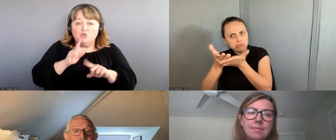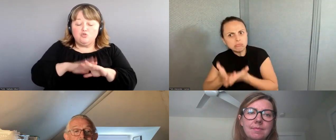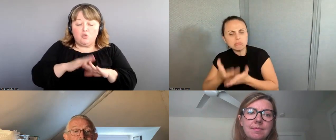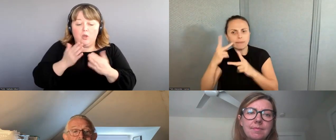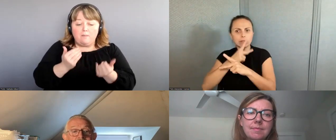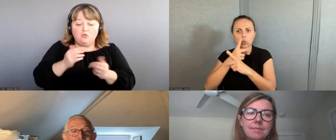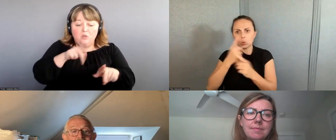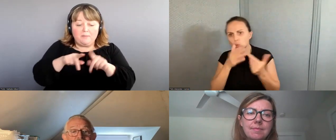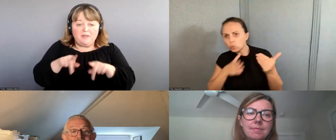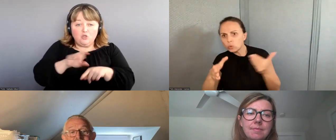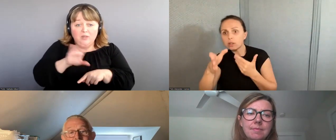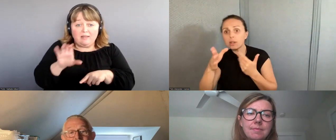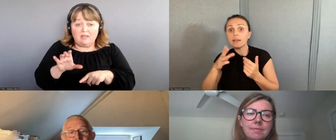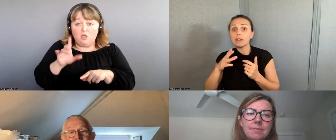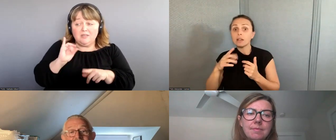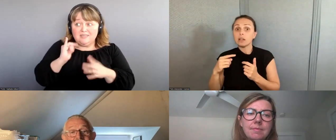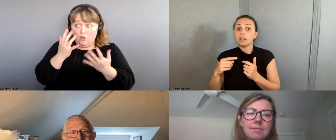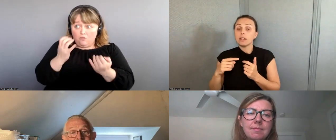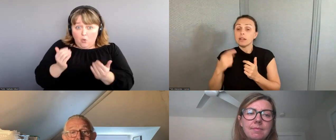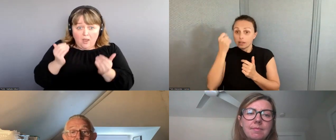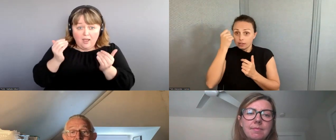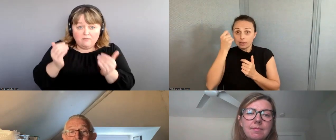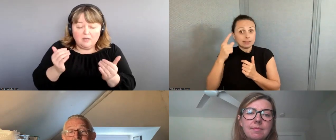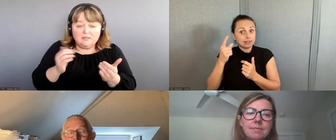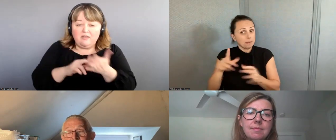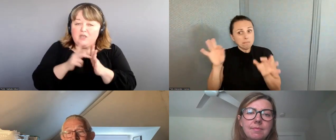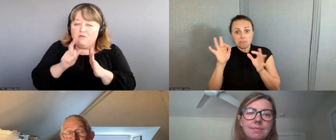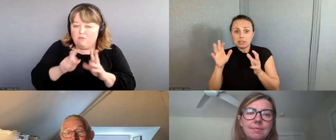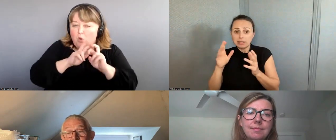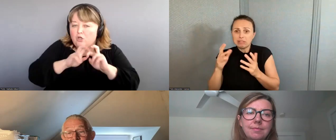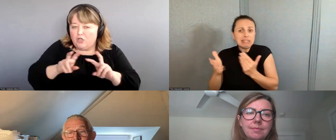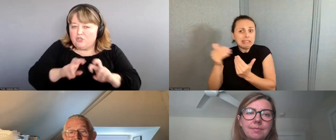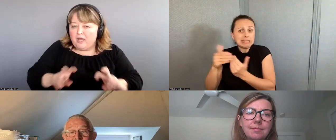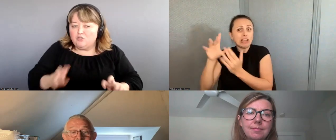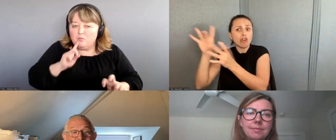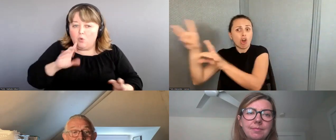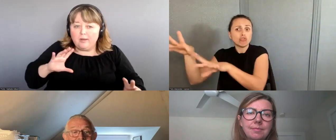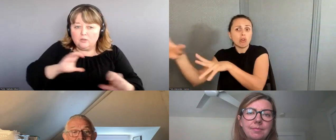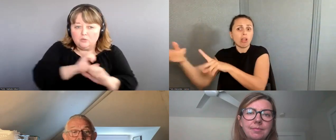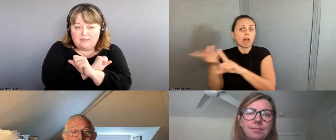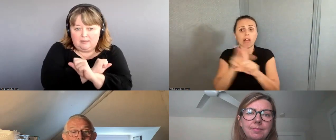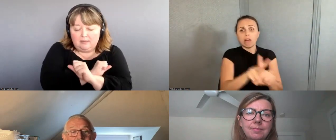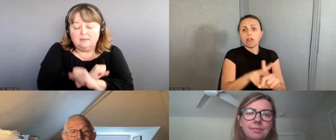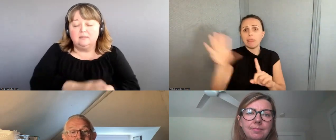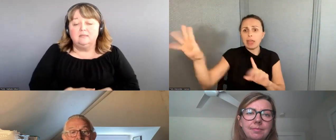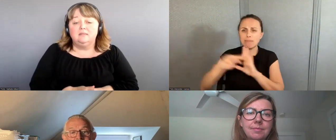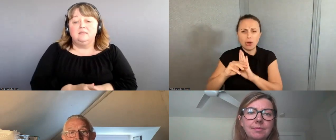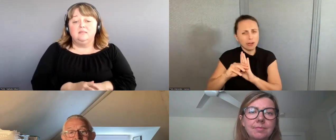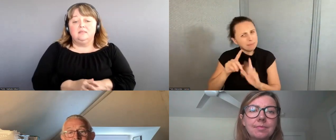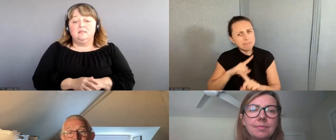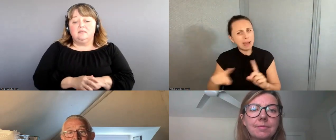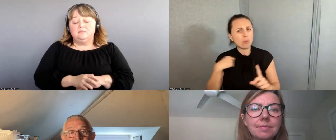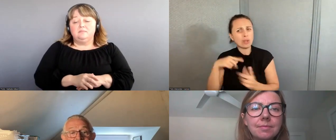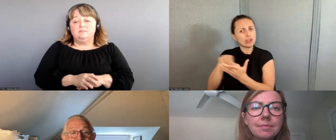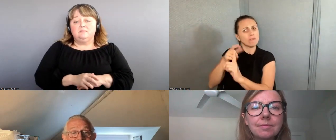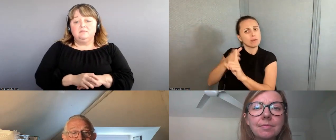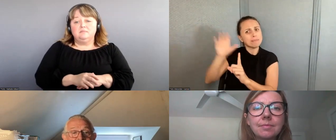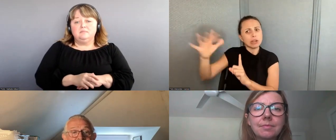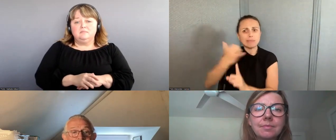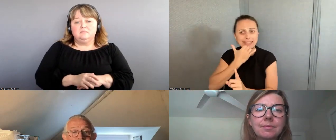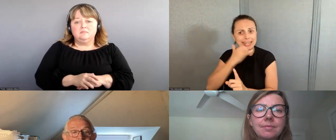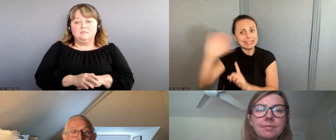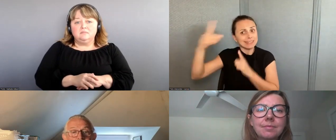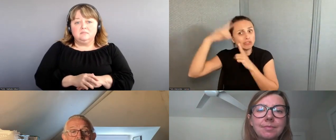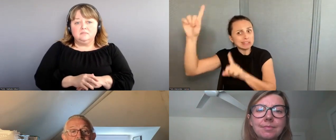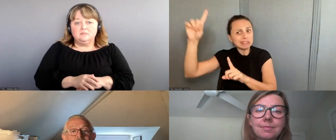go, as much as it would be efficient to just copy and paste Australia's model. But we can certainly learn from their mistakes and